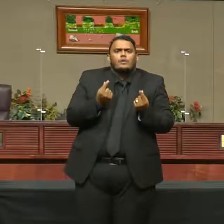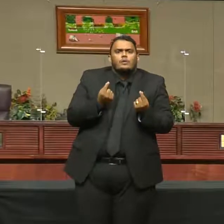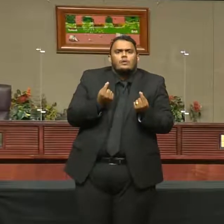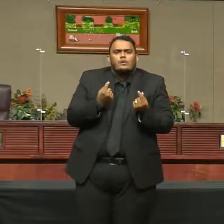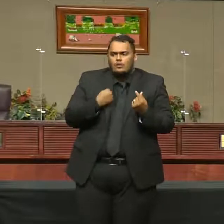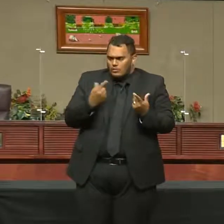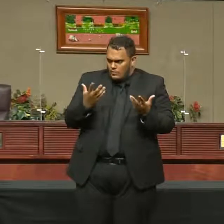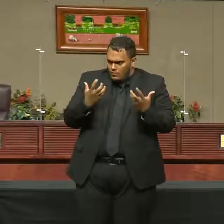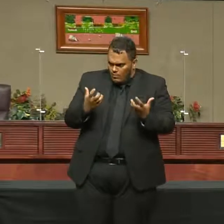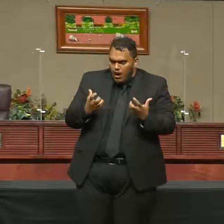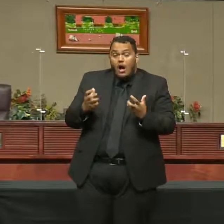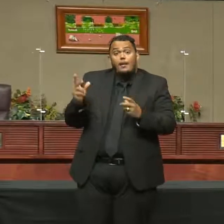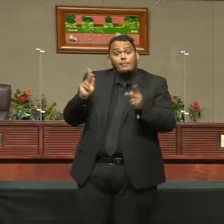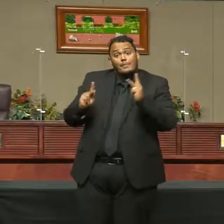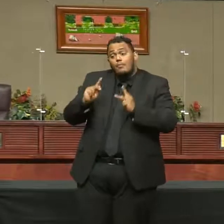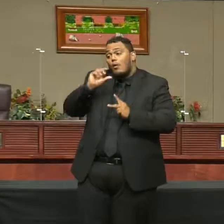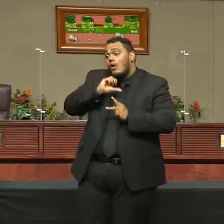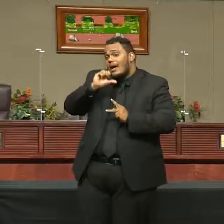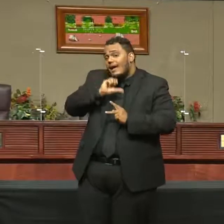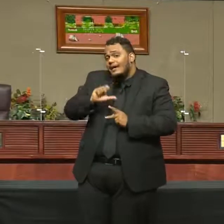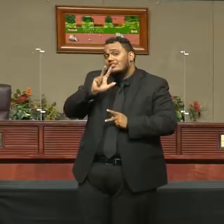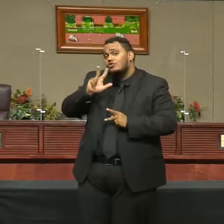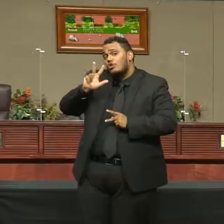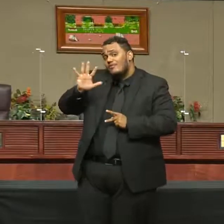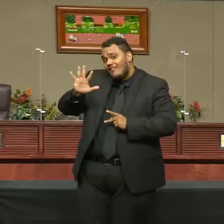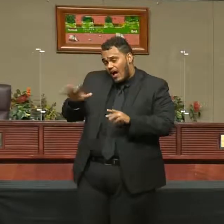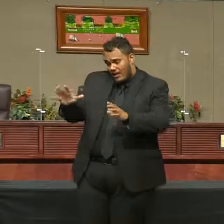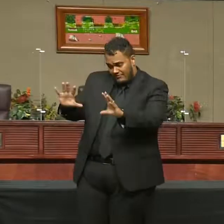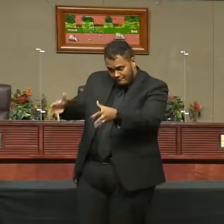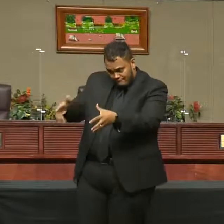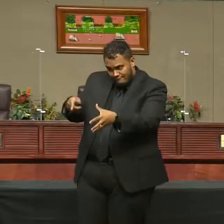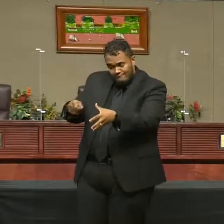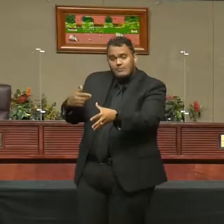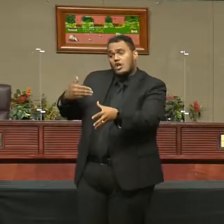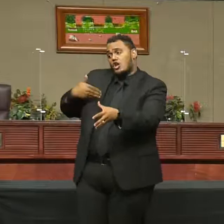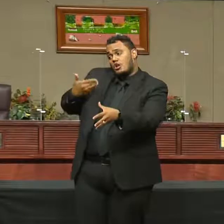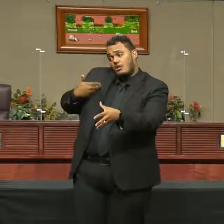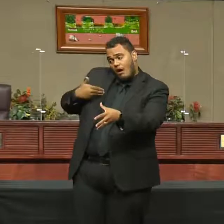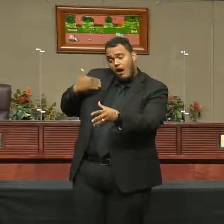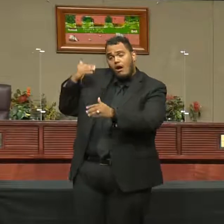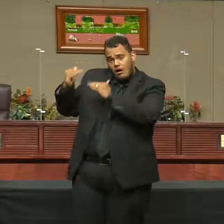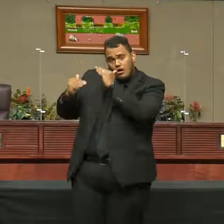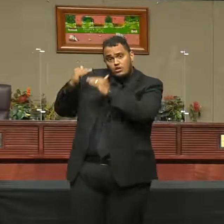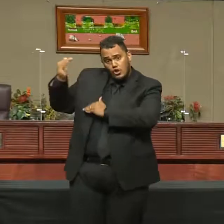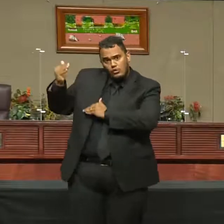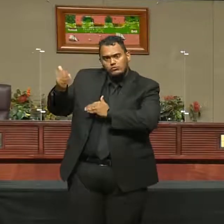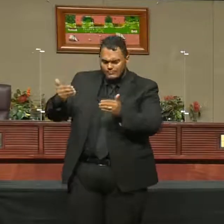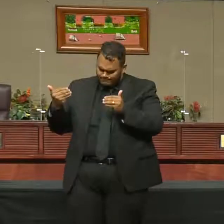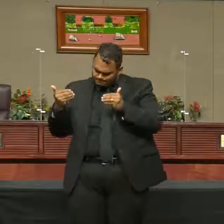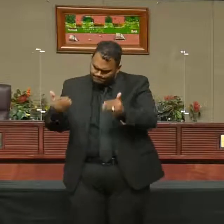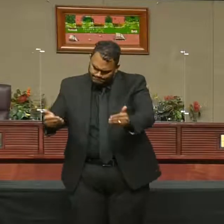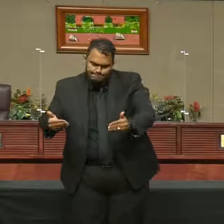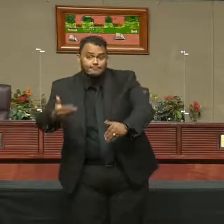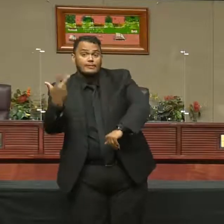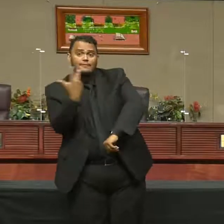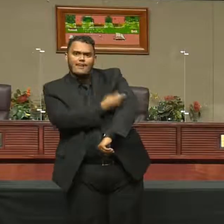encourage 35-year-olds, young adults to get vaccinated? I think we're going to have